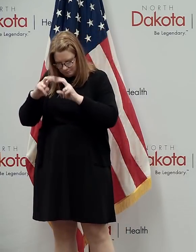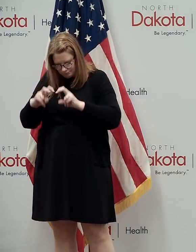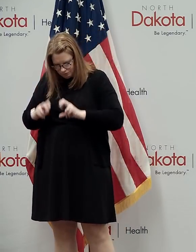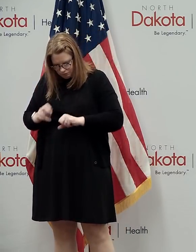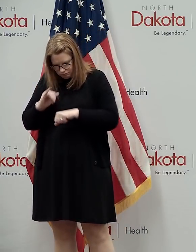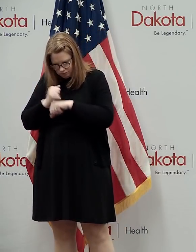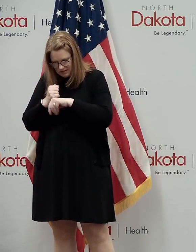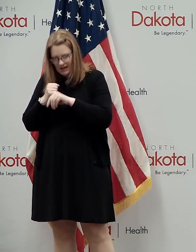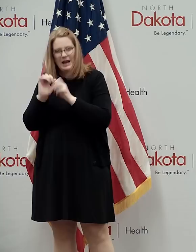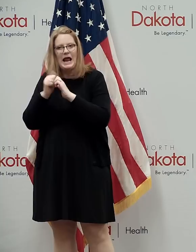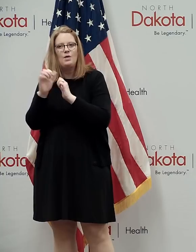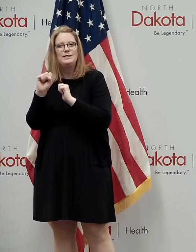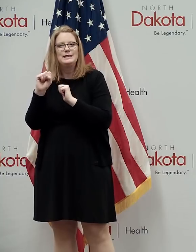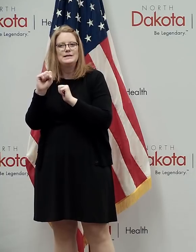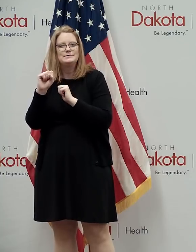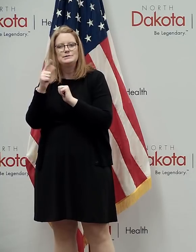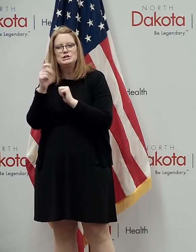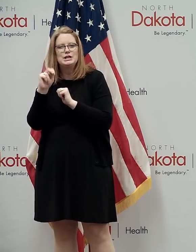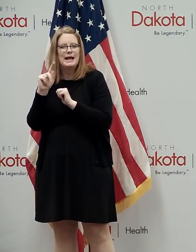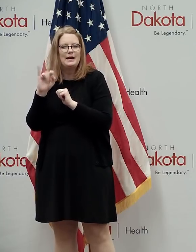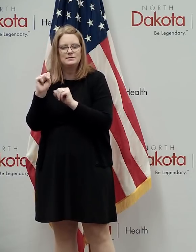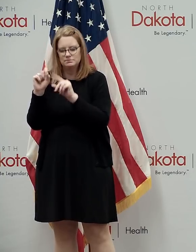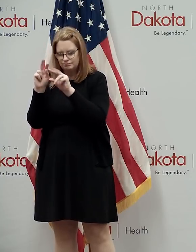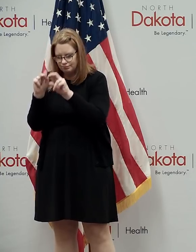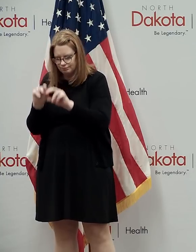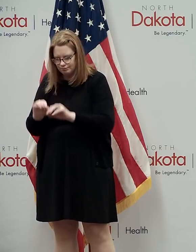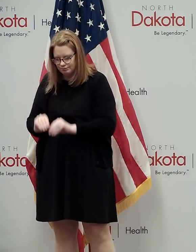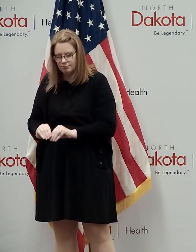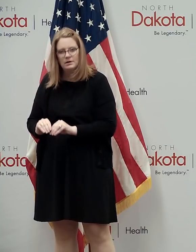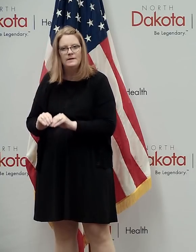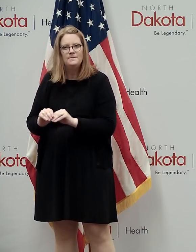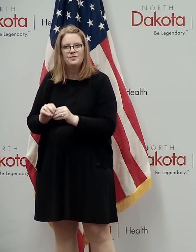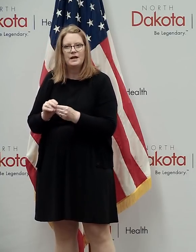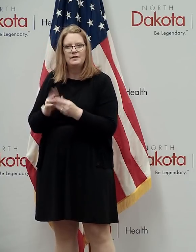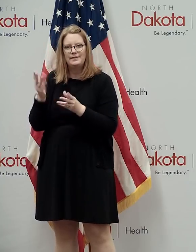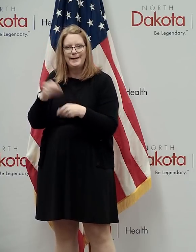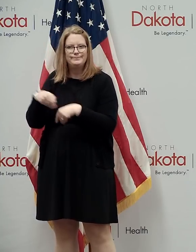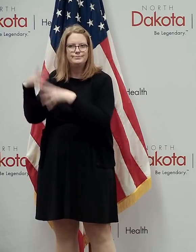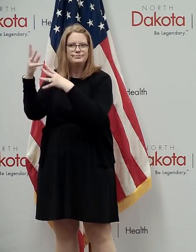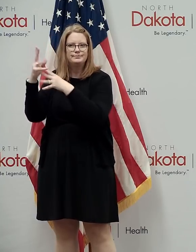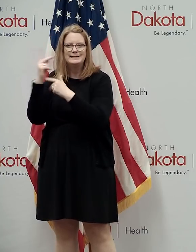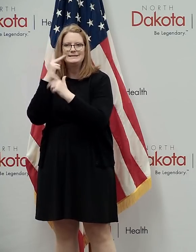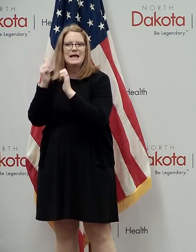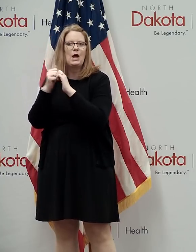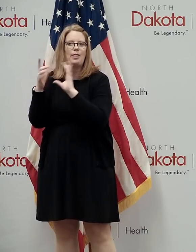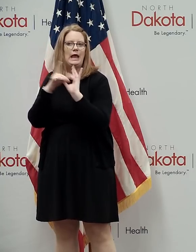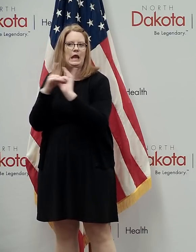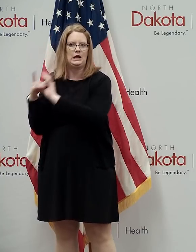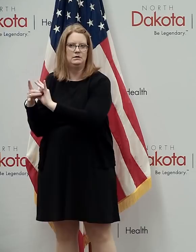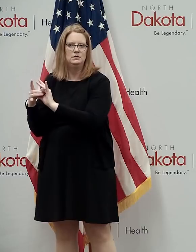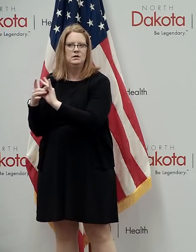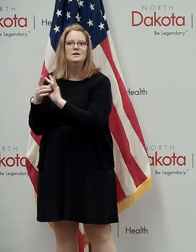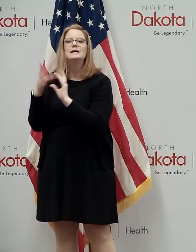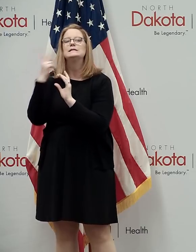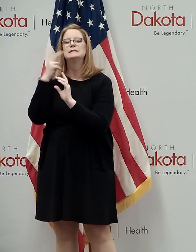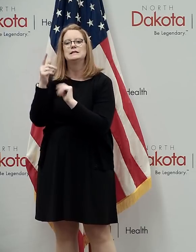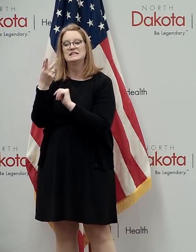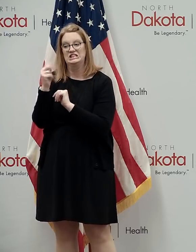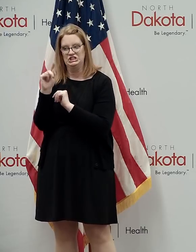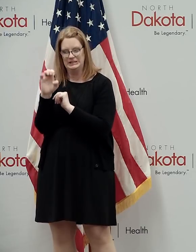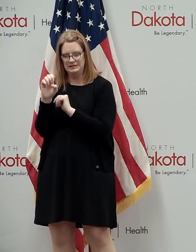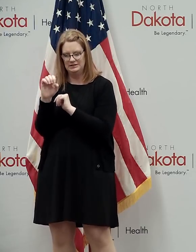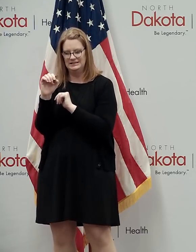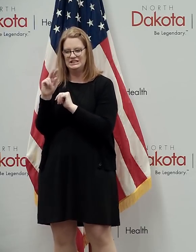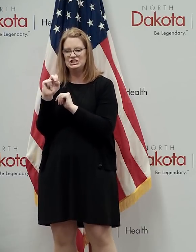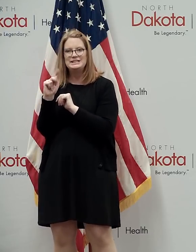the challenge at a national level. So we're very fortunate and grateful for our team. So thank you, Dr. Massen, to you and your team for being part of this national effort to